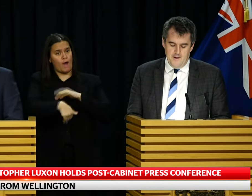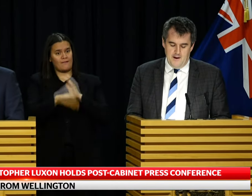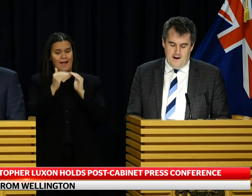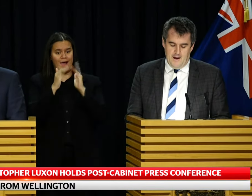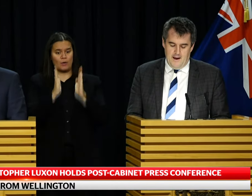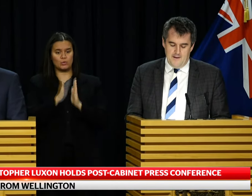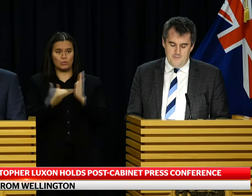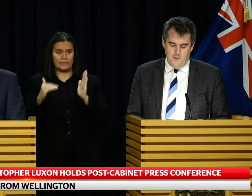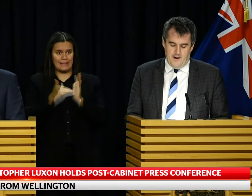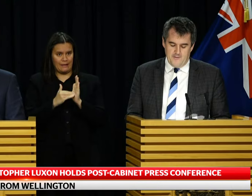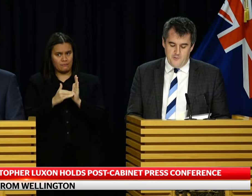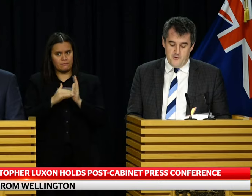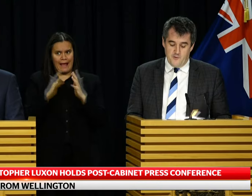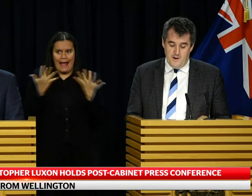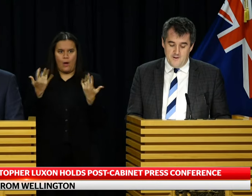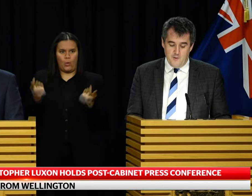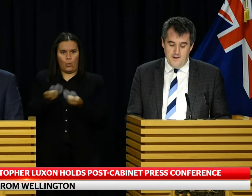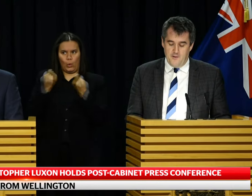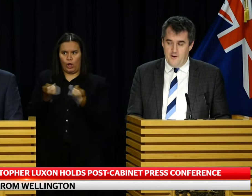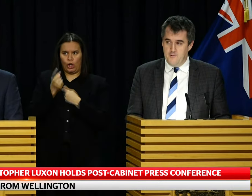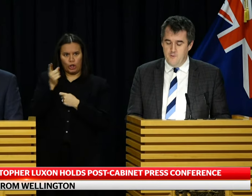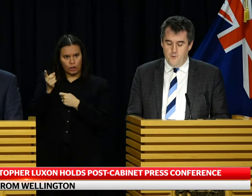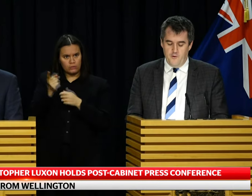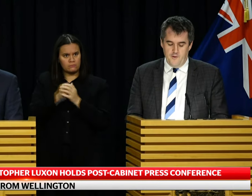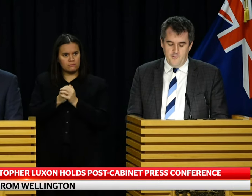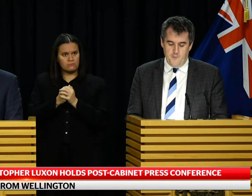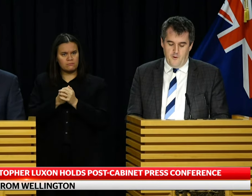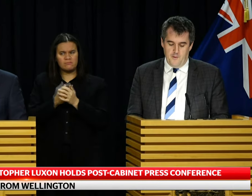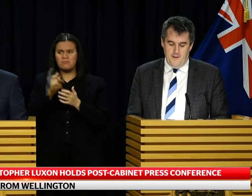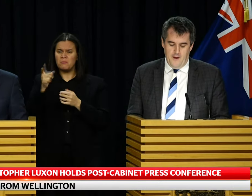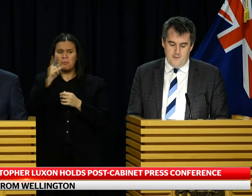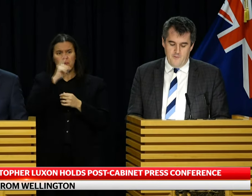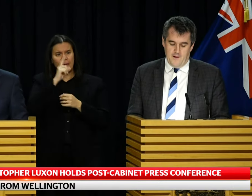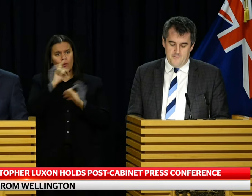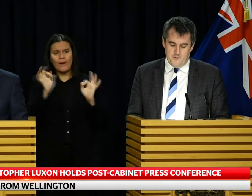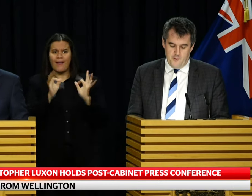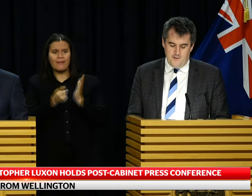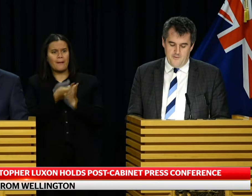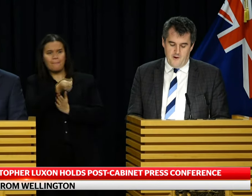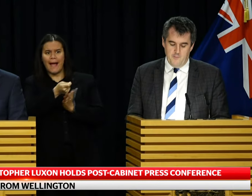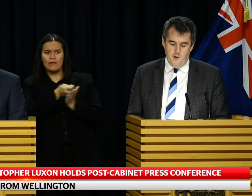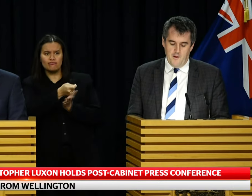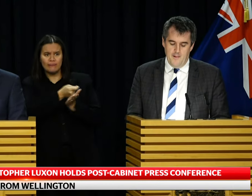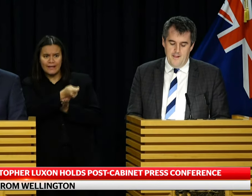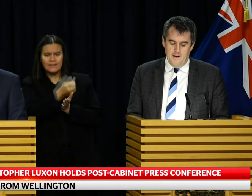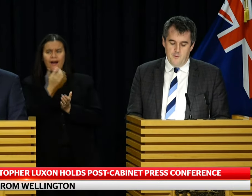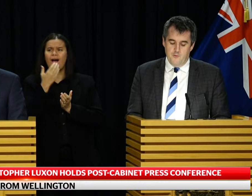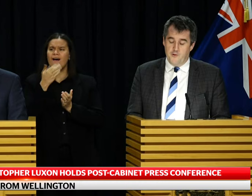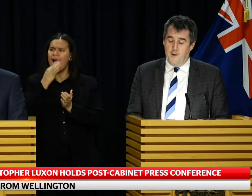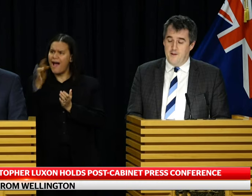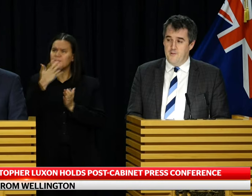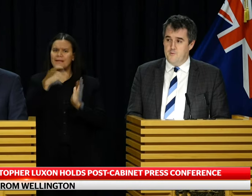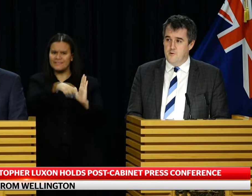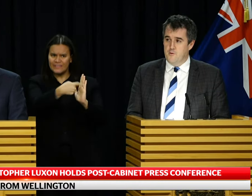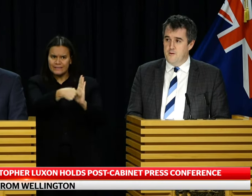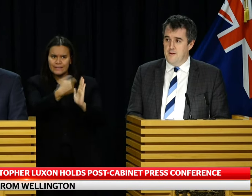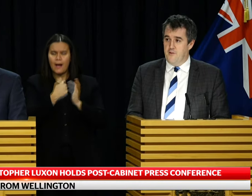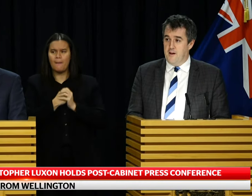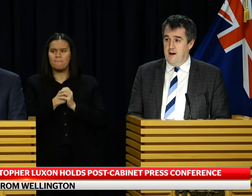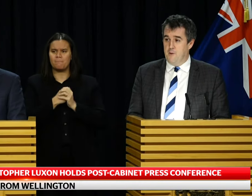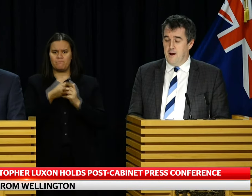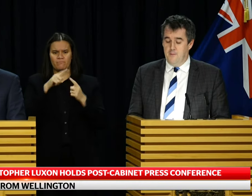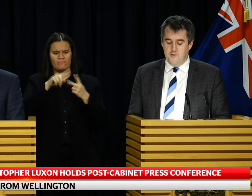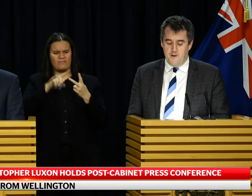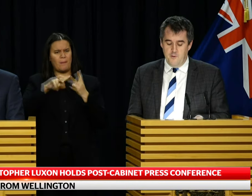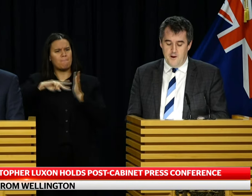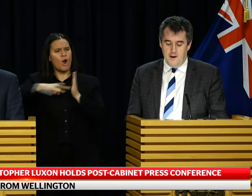operating. And we've asked them to address rental arrears. I think all New Zealanders would be worried about that. We've asked them to replace the framework. We've also asked them to lift